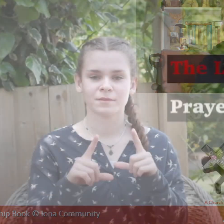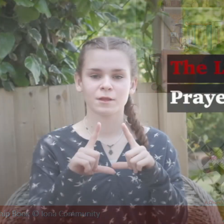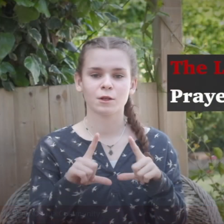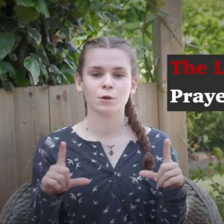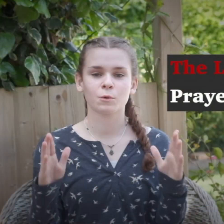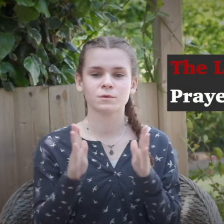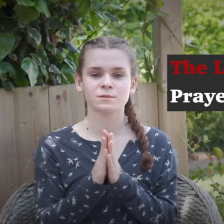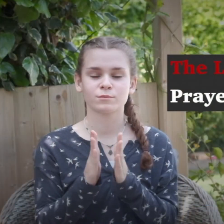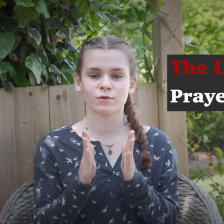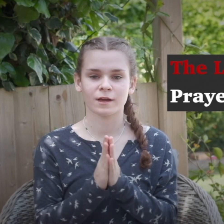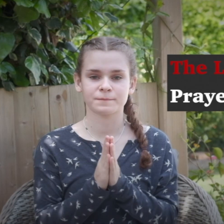The Lord's Prayer.